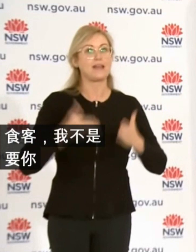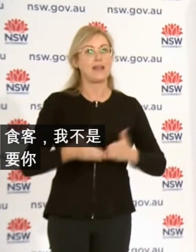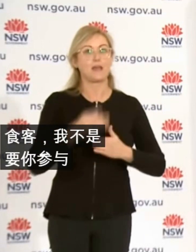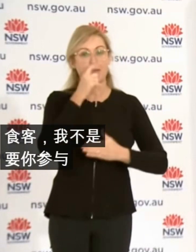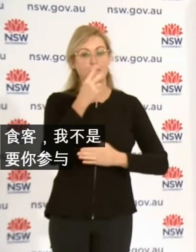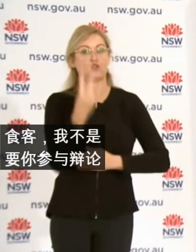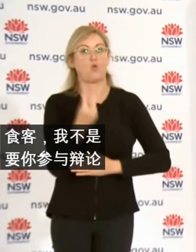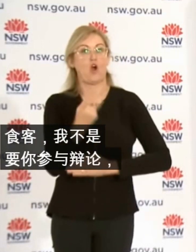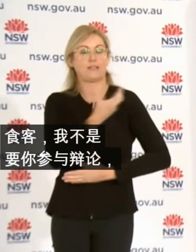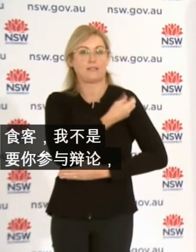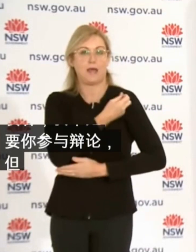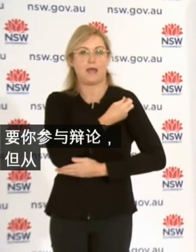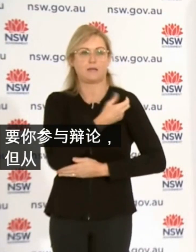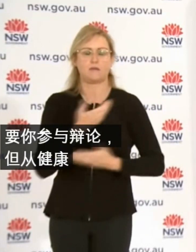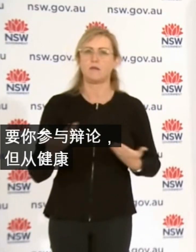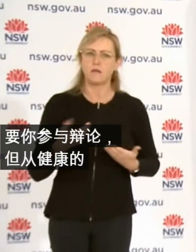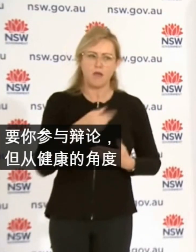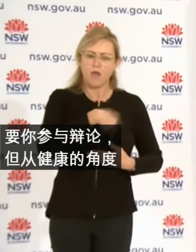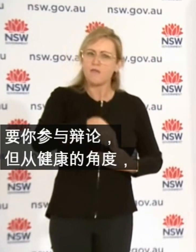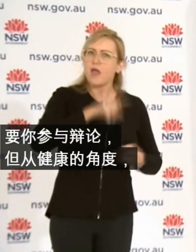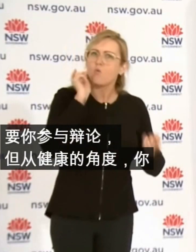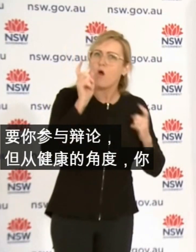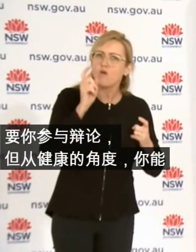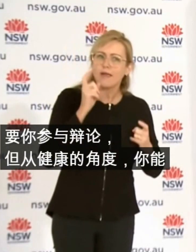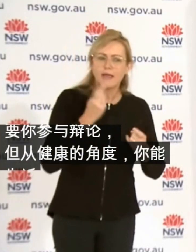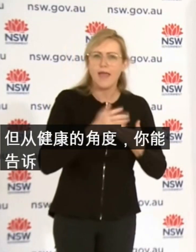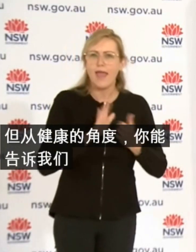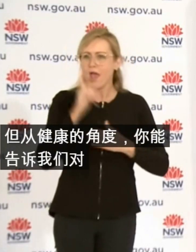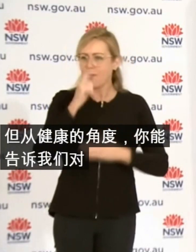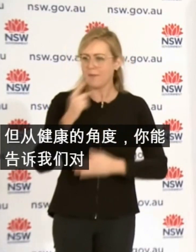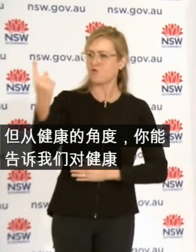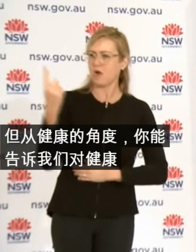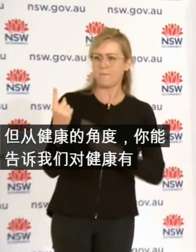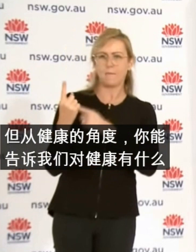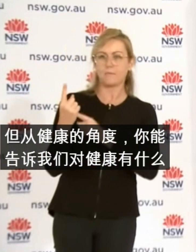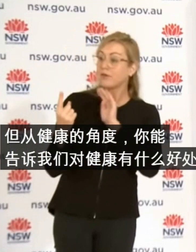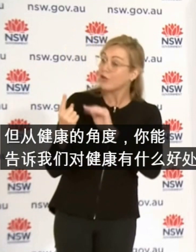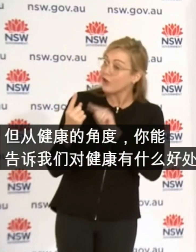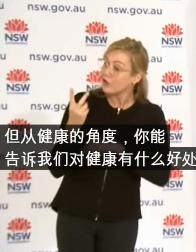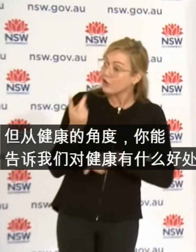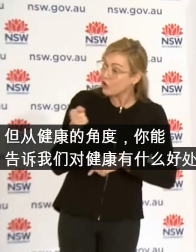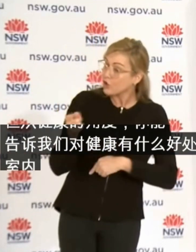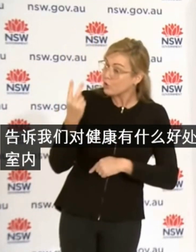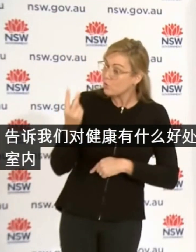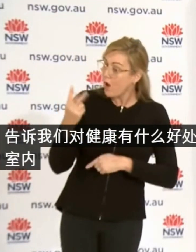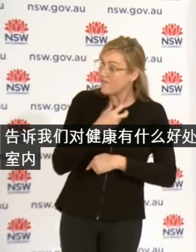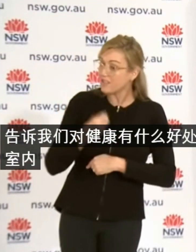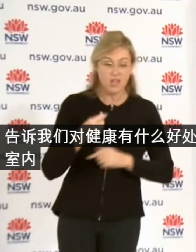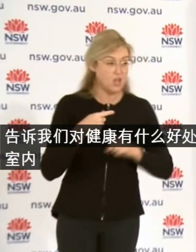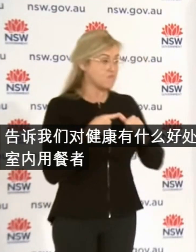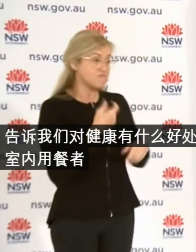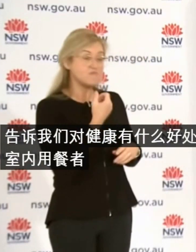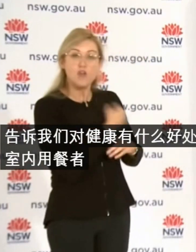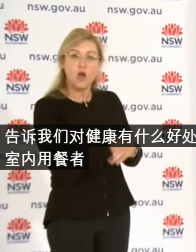asking you to weigh into the debate, but from a health perspective, can you just tell us what the health benefits are, if there are any,